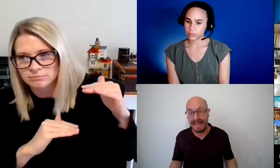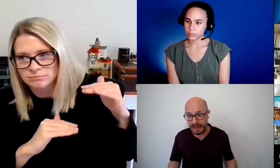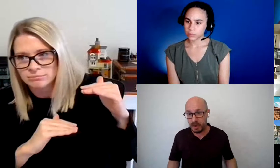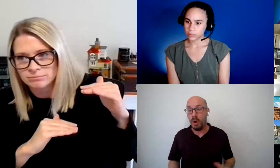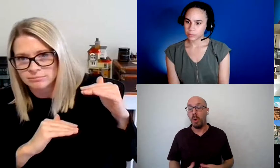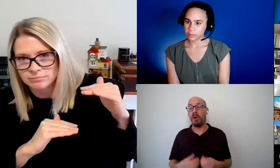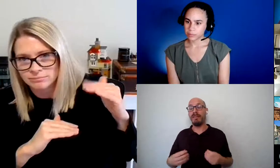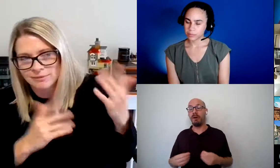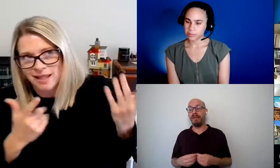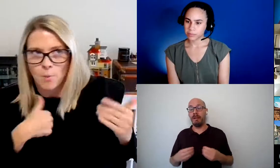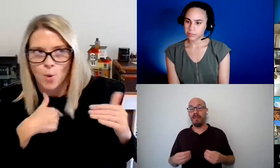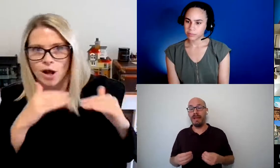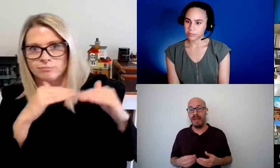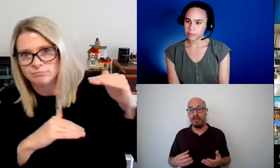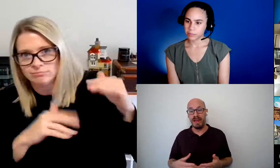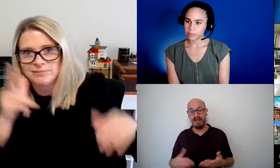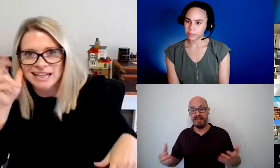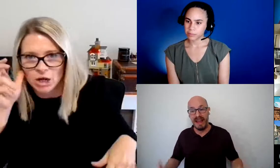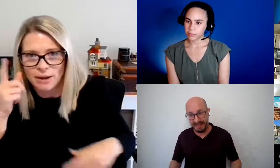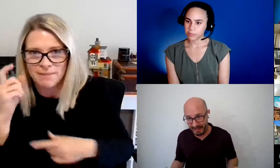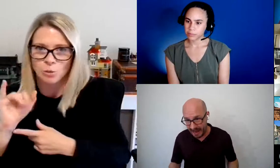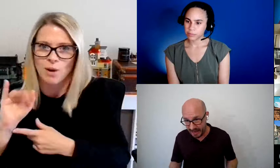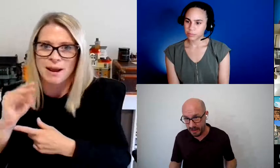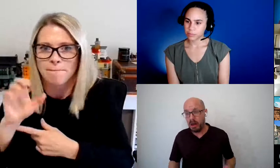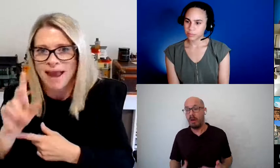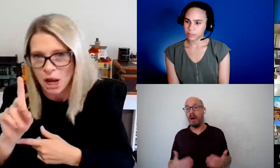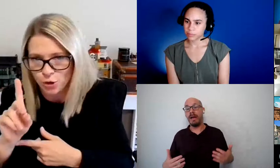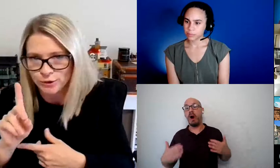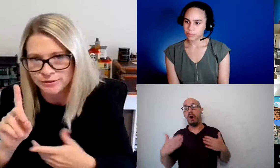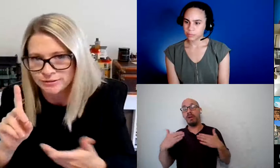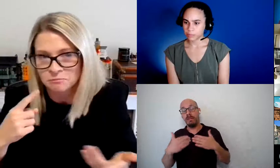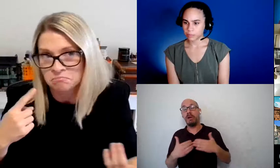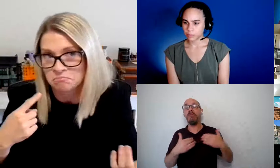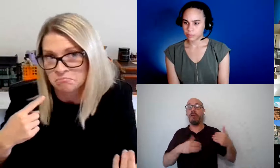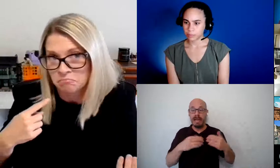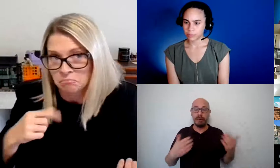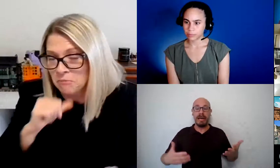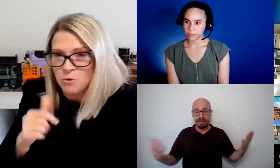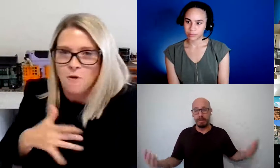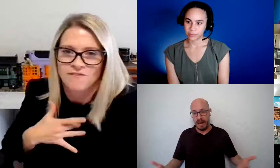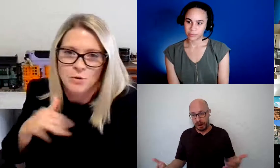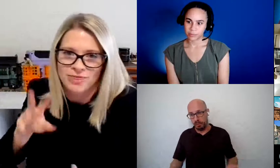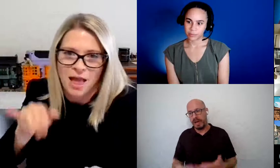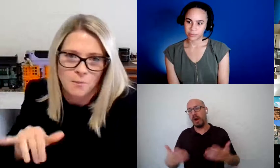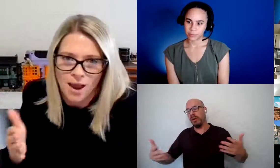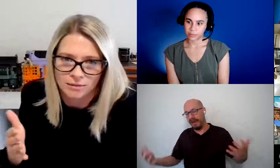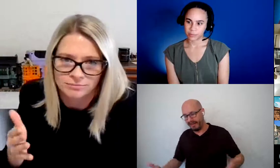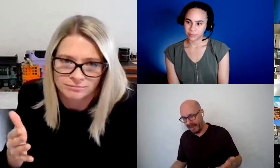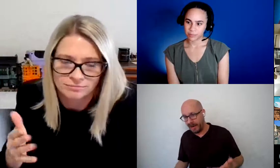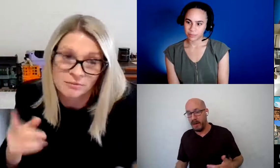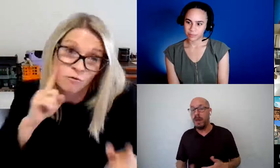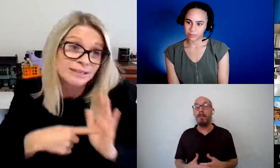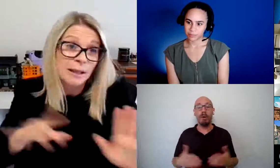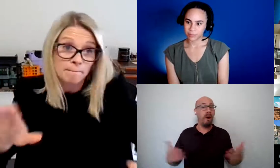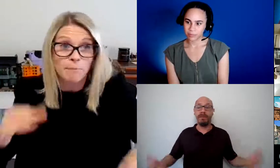lacking or that there is something there that is less than, right? Because our hearing is impaired, we are less than. But